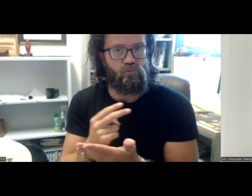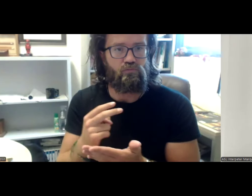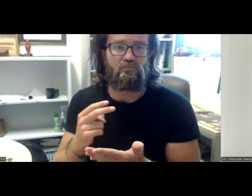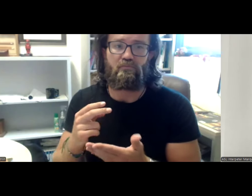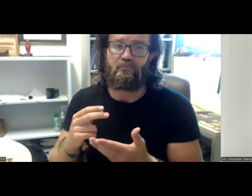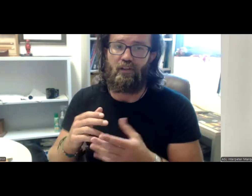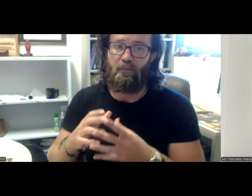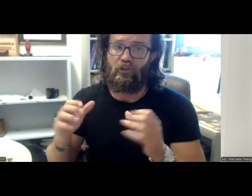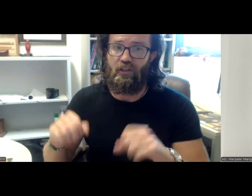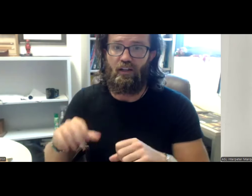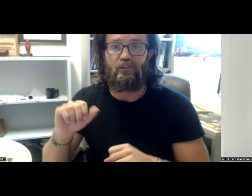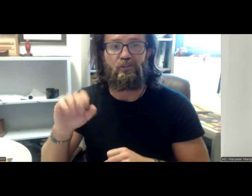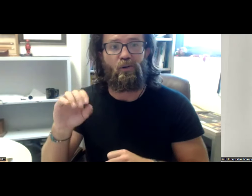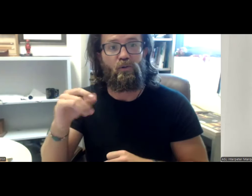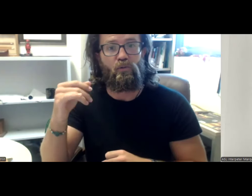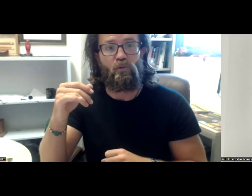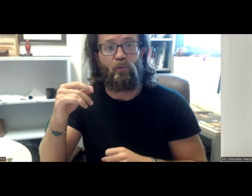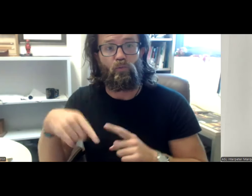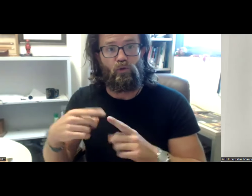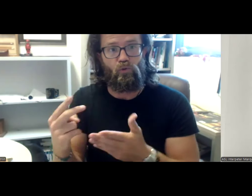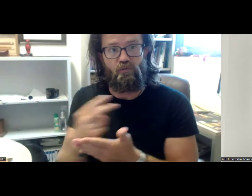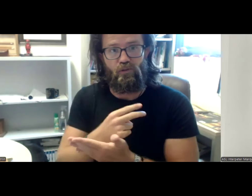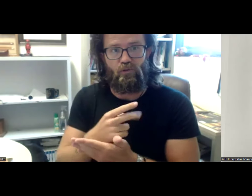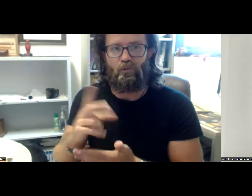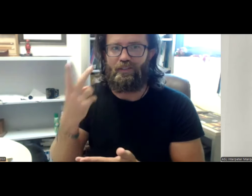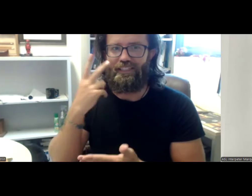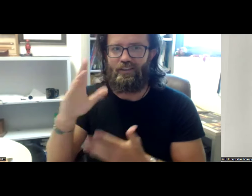You can review the lecture videos from ASL 1 as much as you